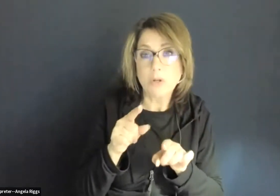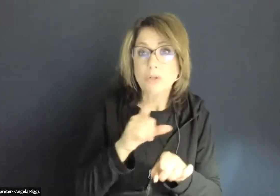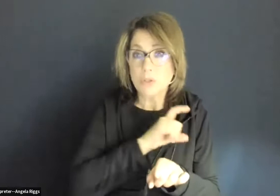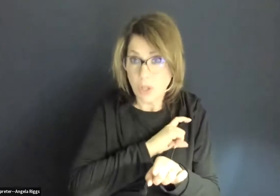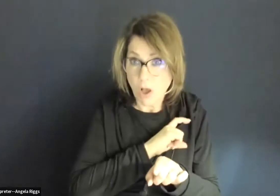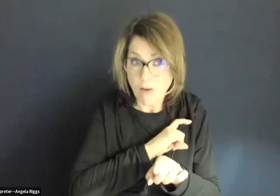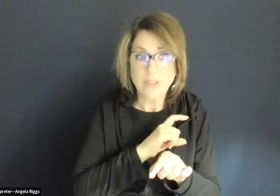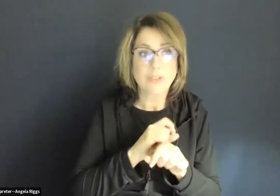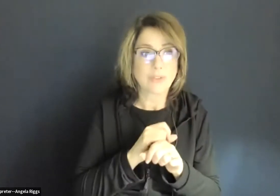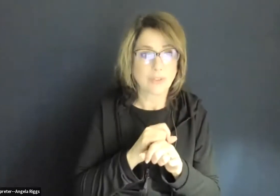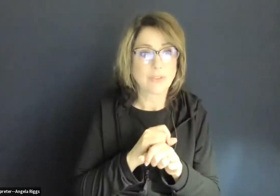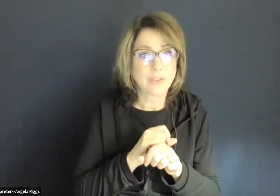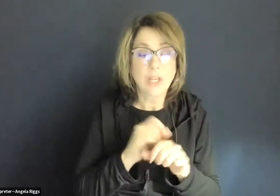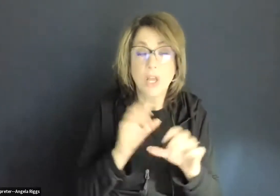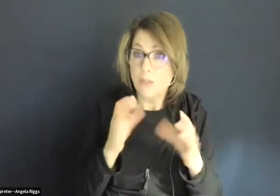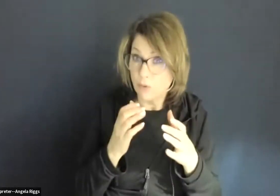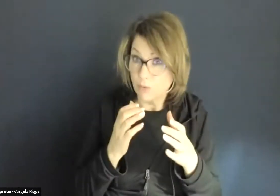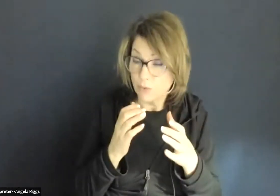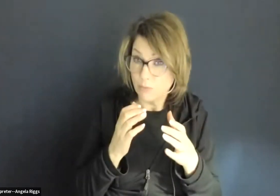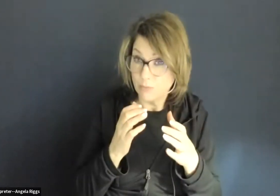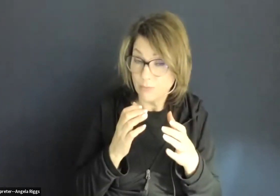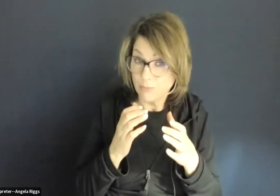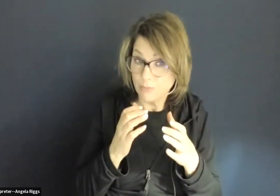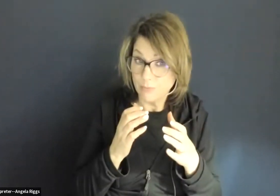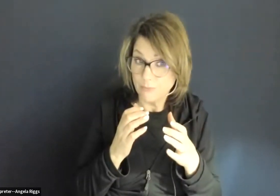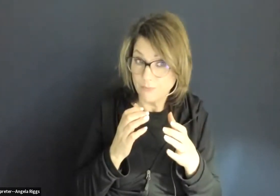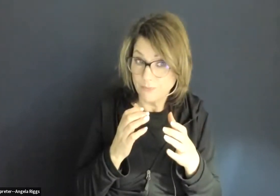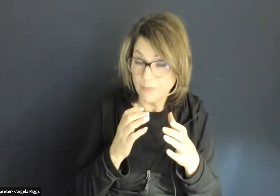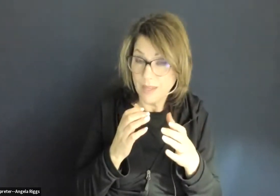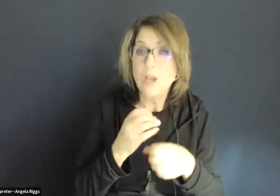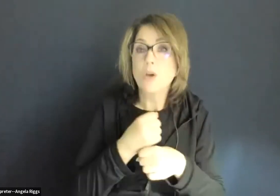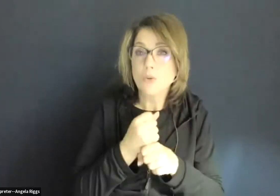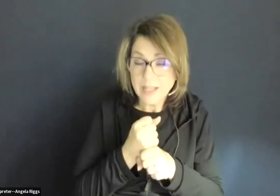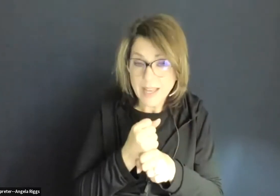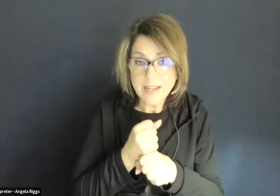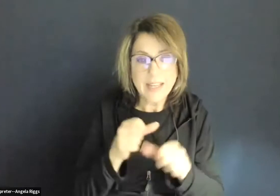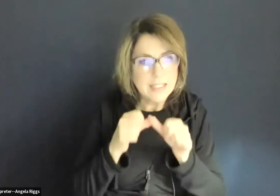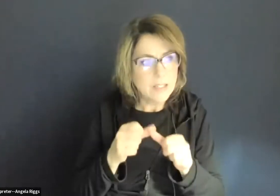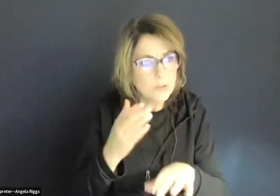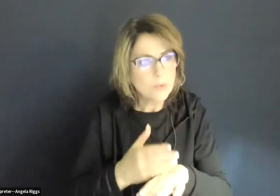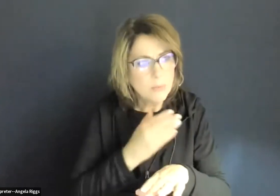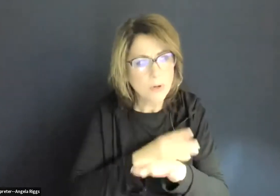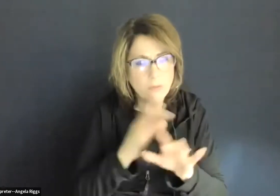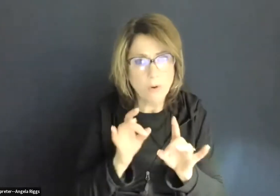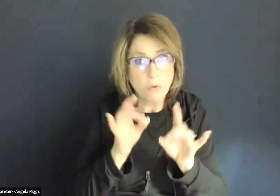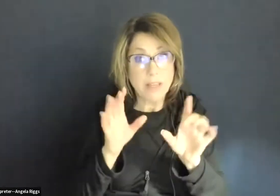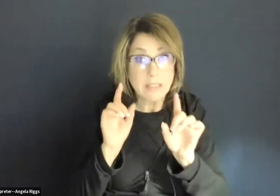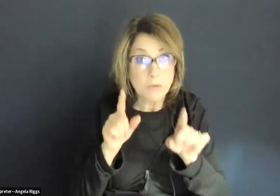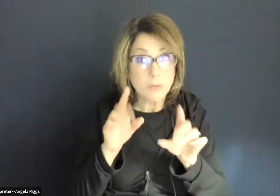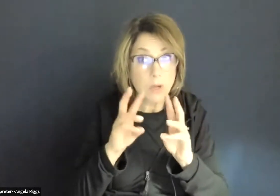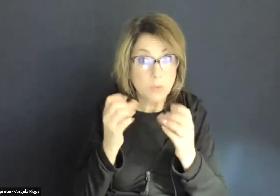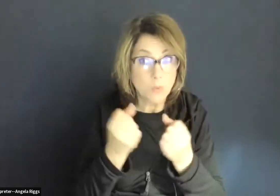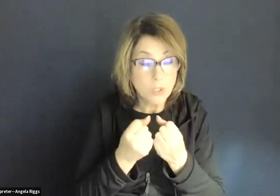officers. The group created and continues to improve upon a crisis response workshop